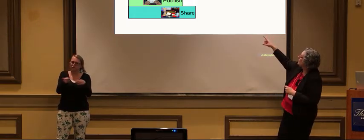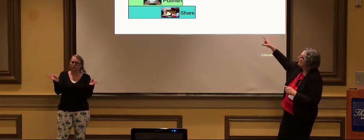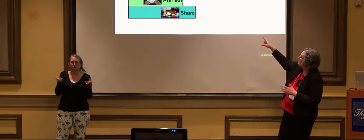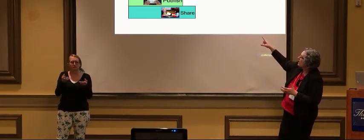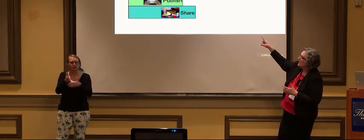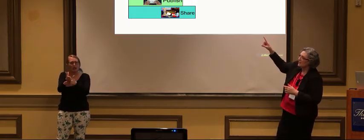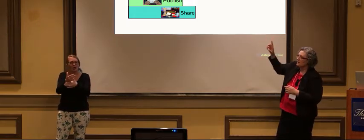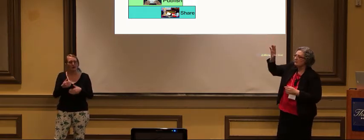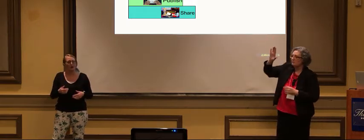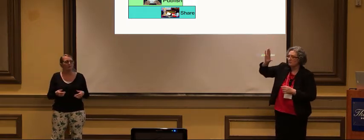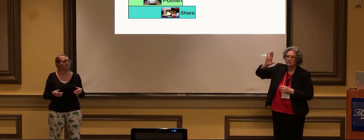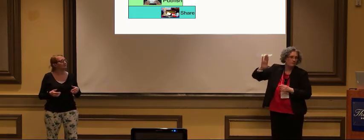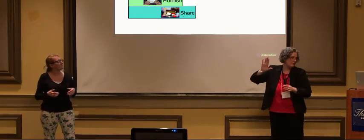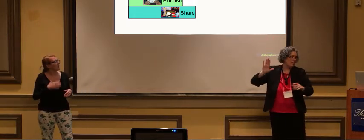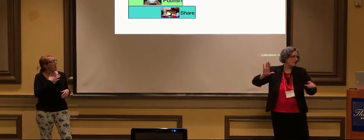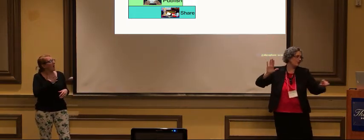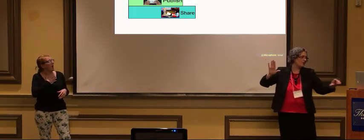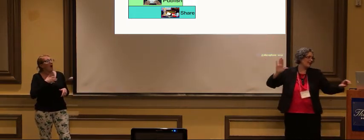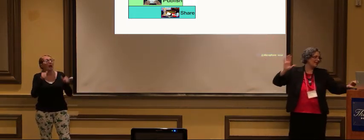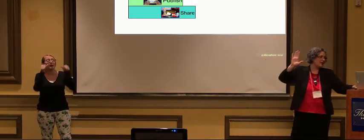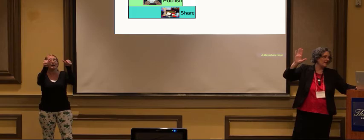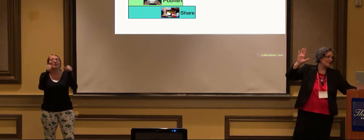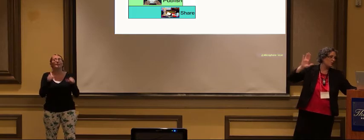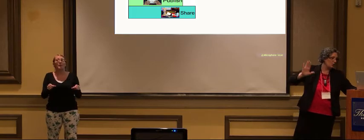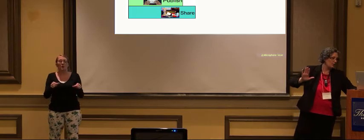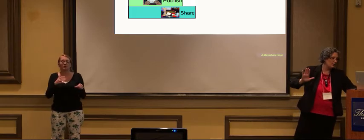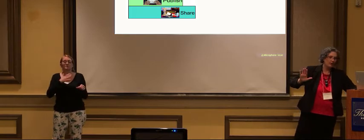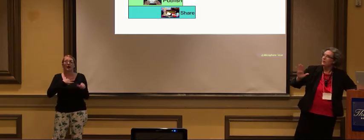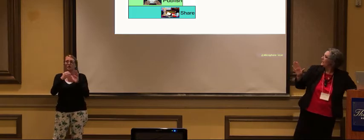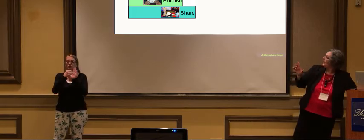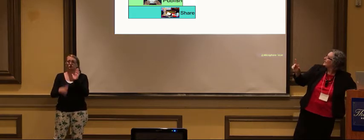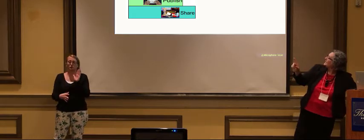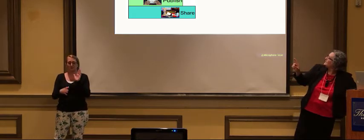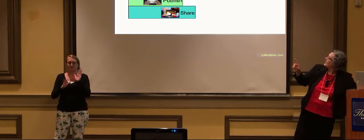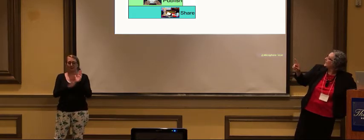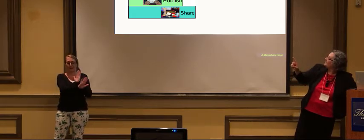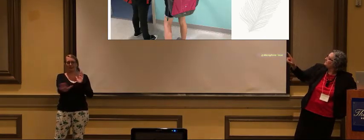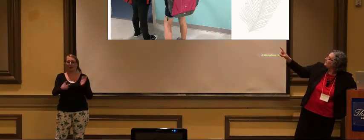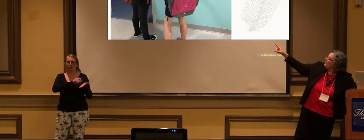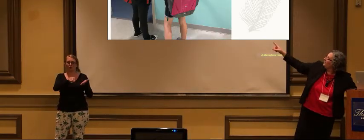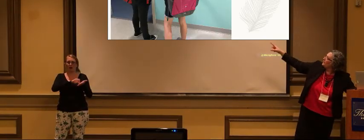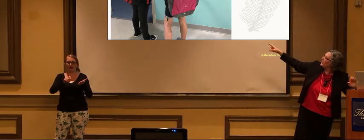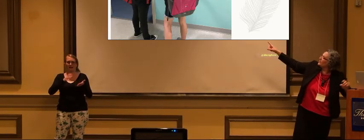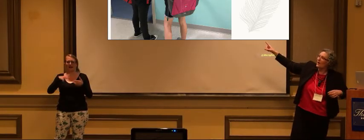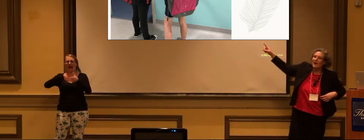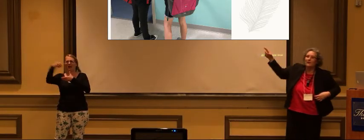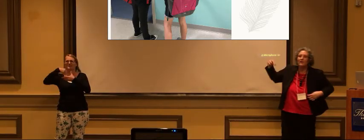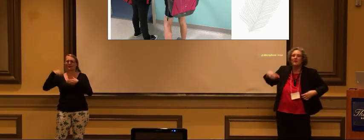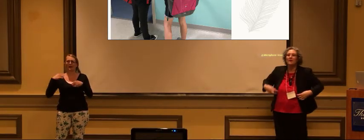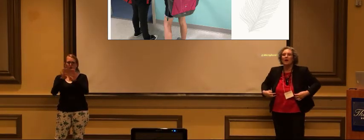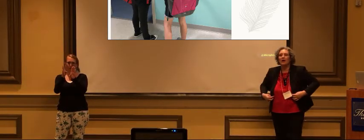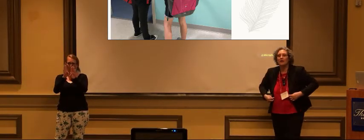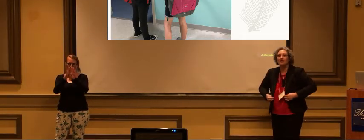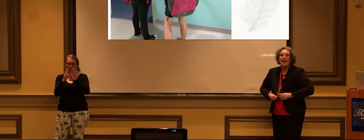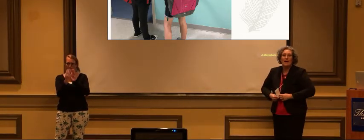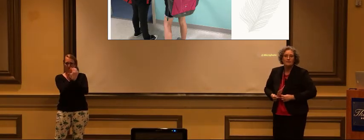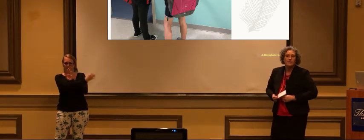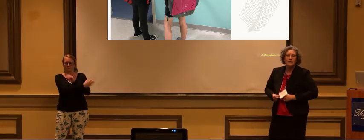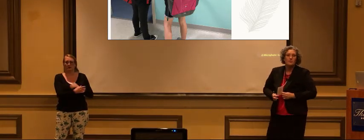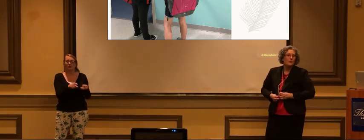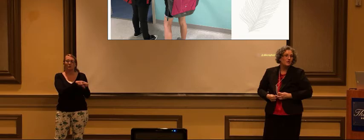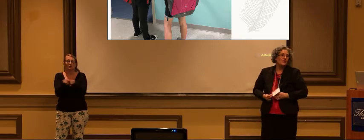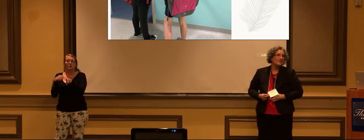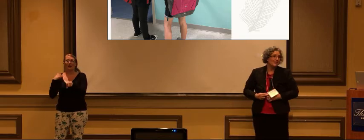my picture, my students' writing outside the door. And we also have